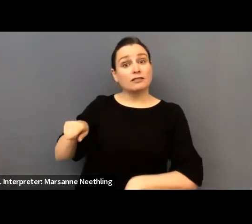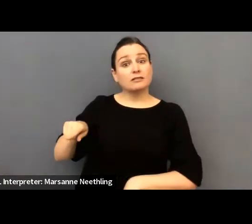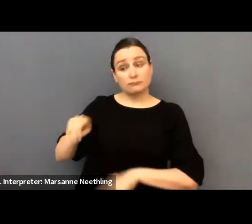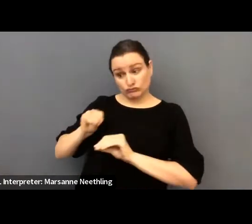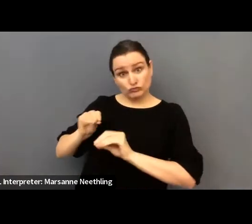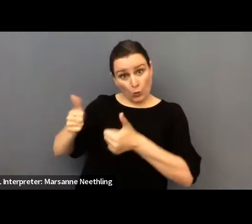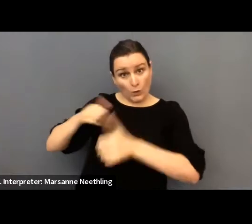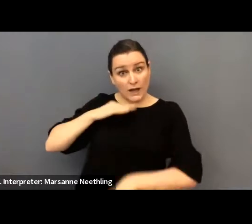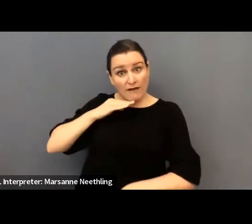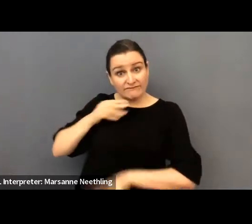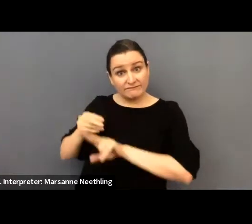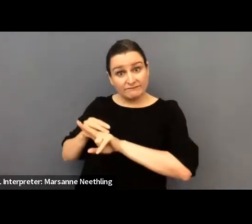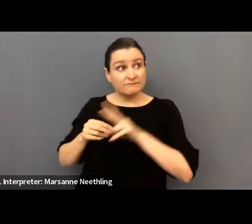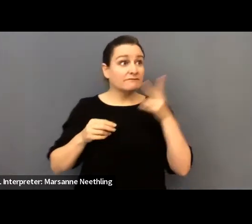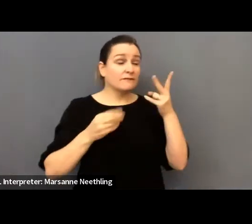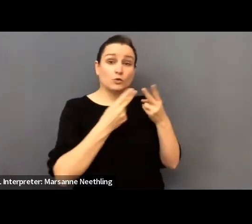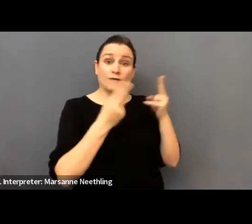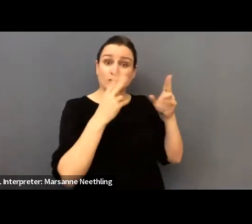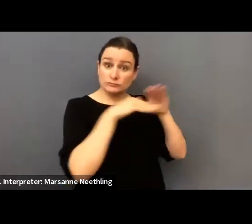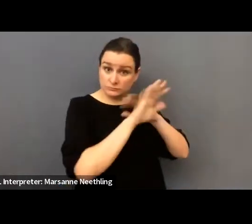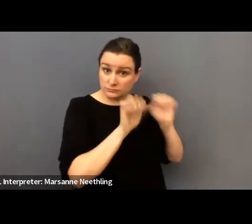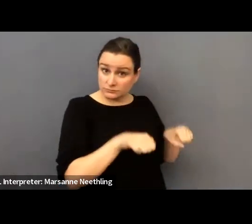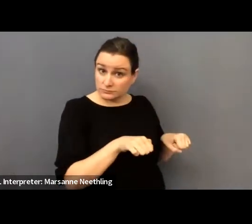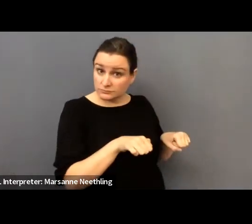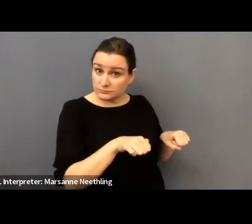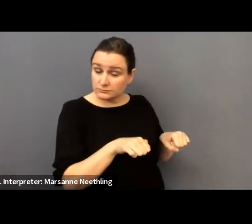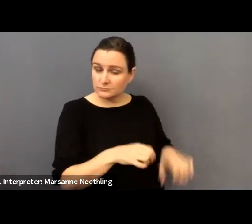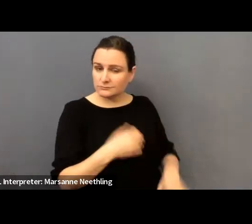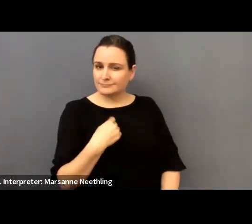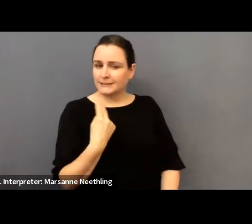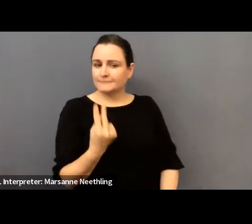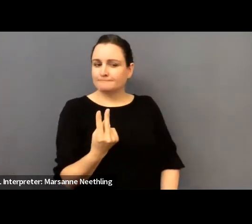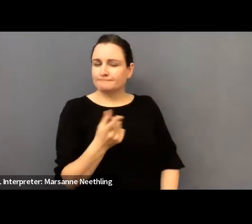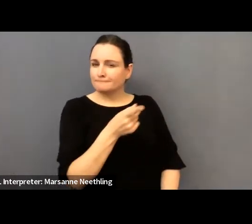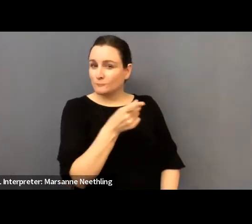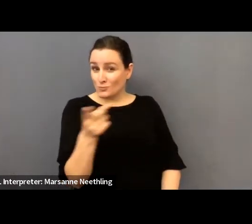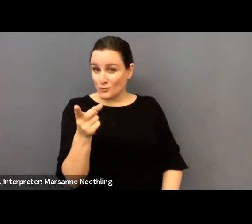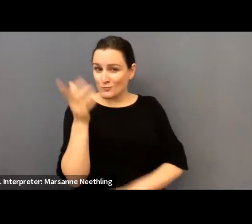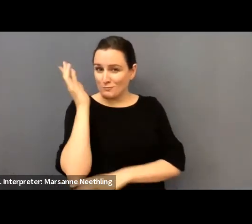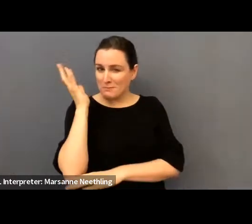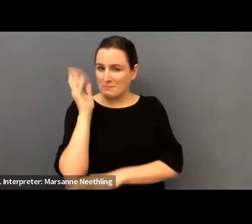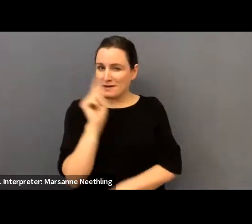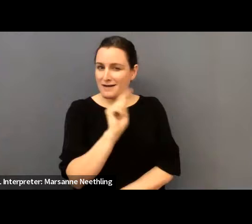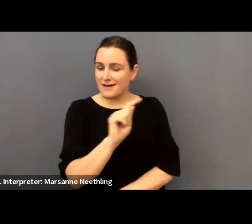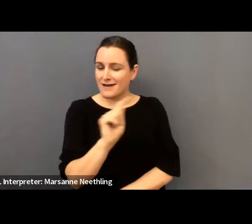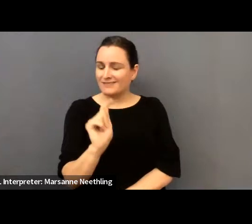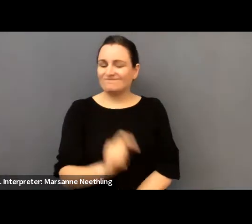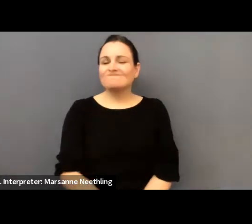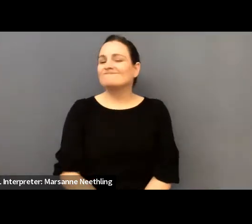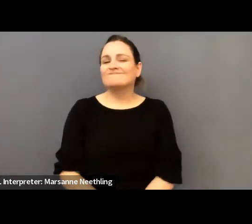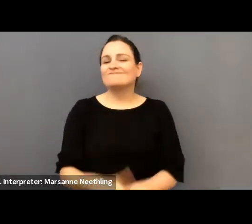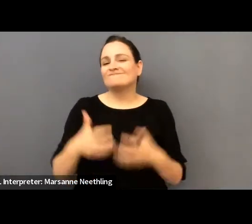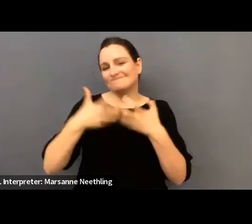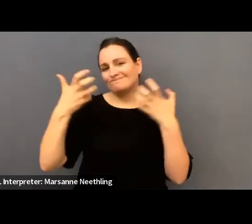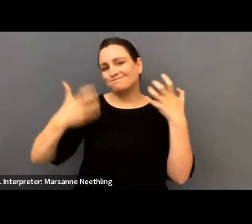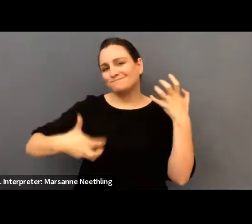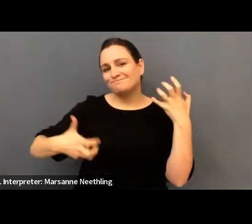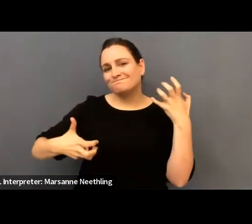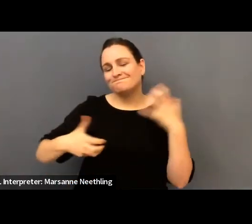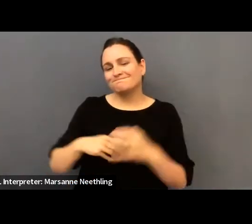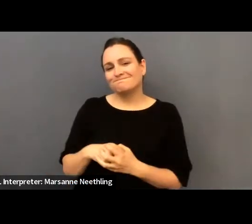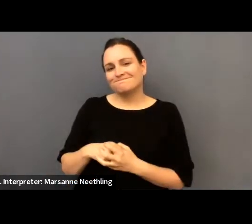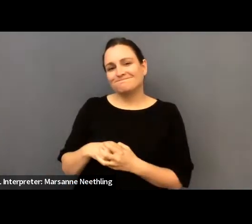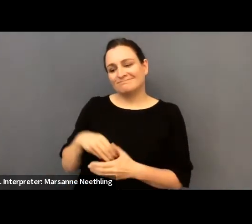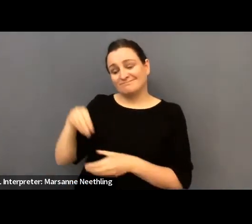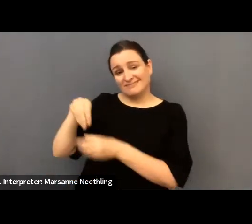education? It's quite clear from the conversations that there are numerous challenges that confront us